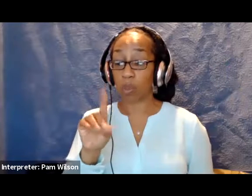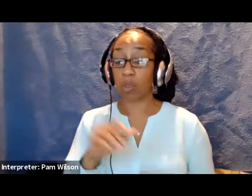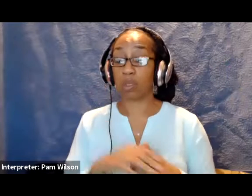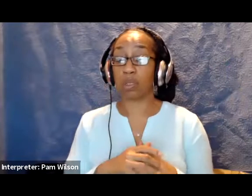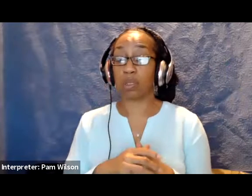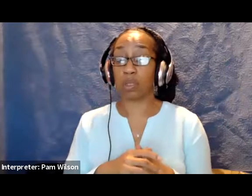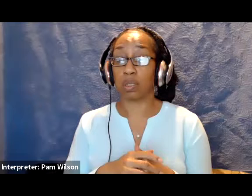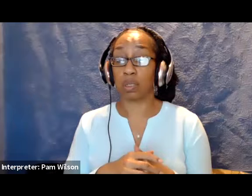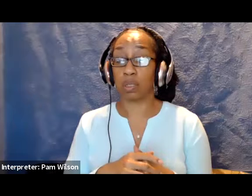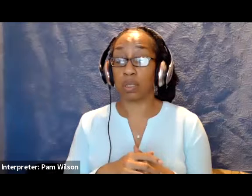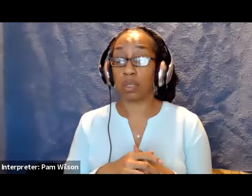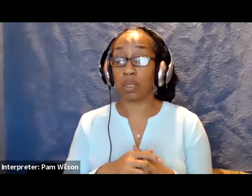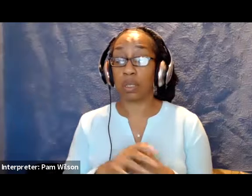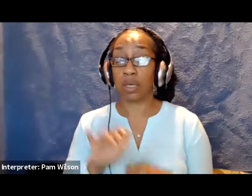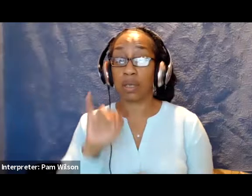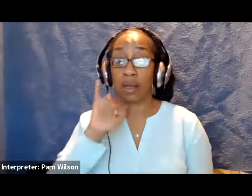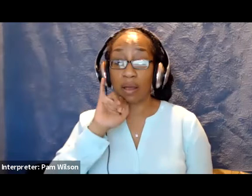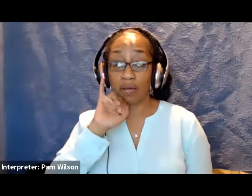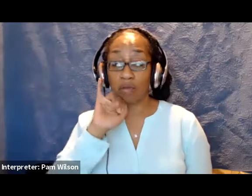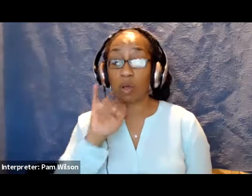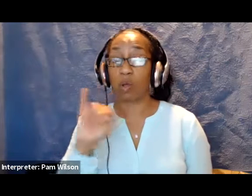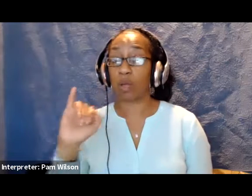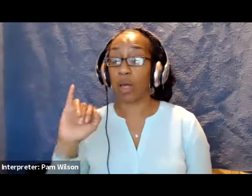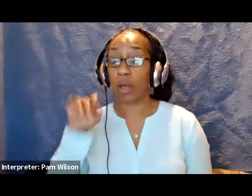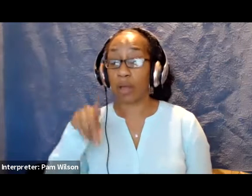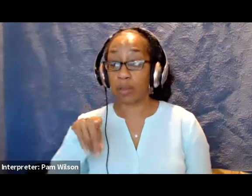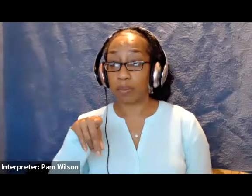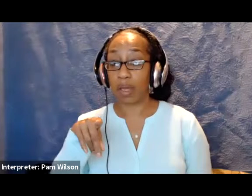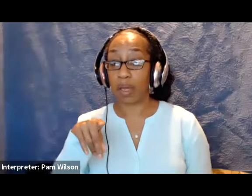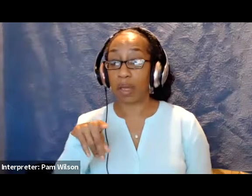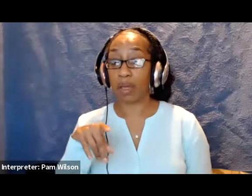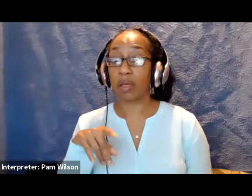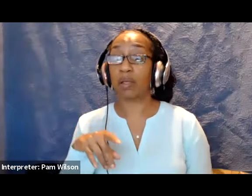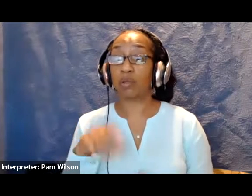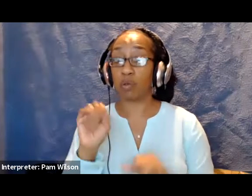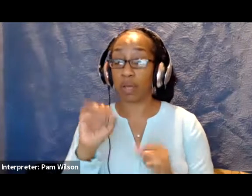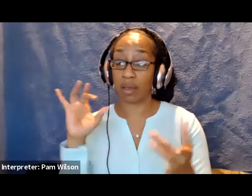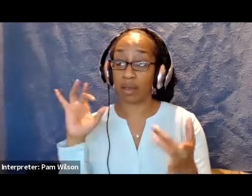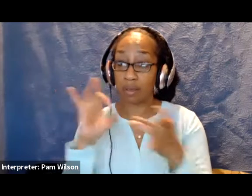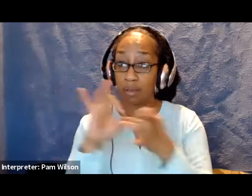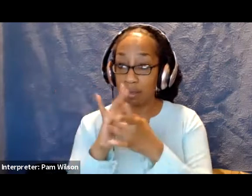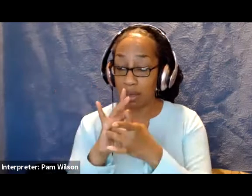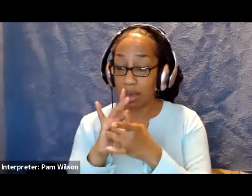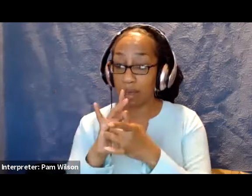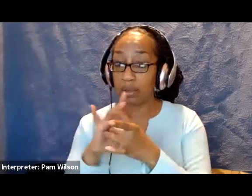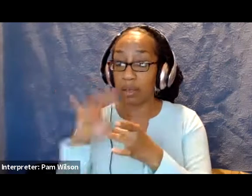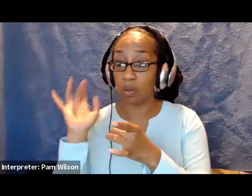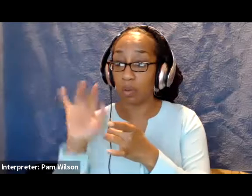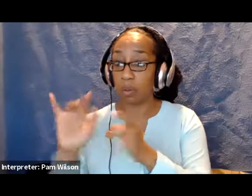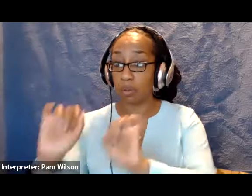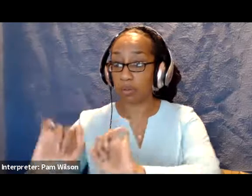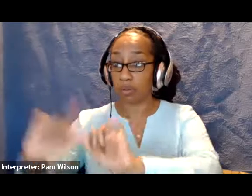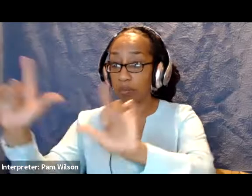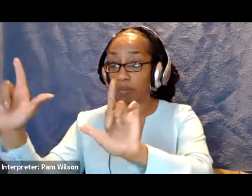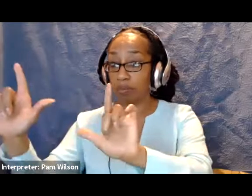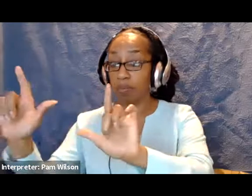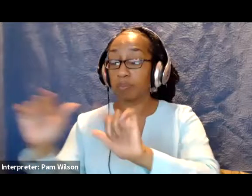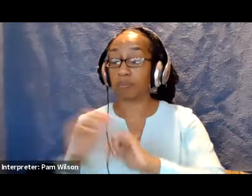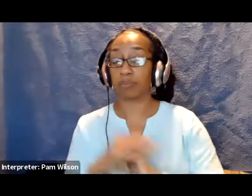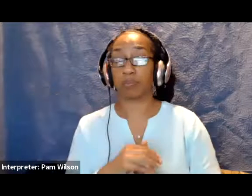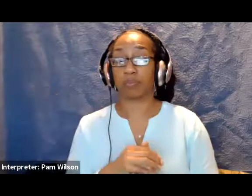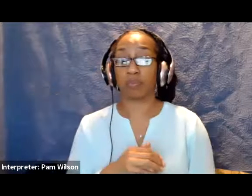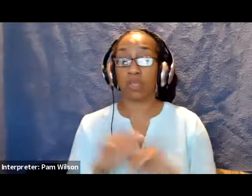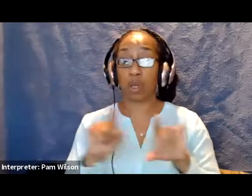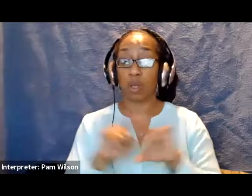the iPhone, iPad, via AirPlay, and also your